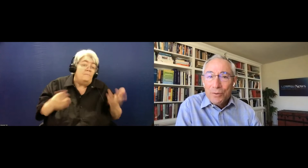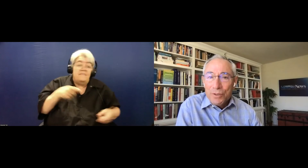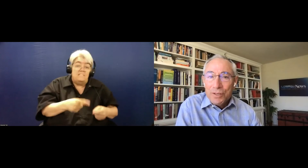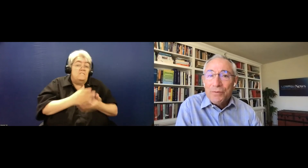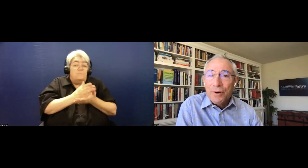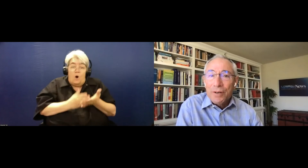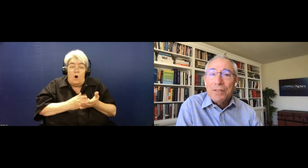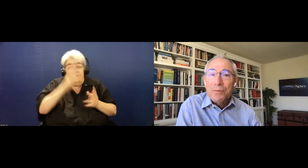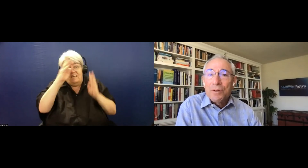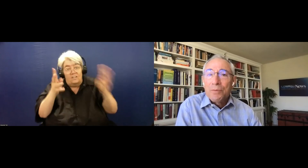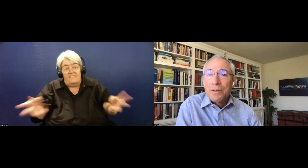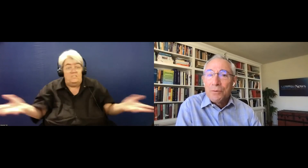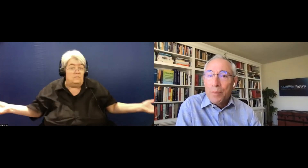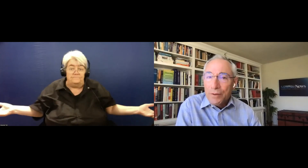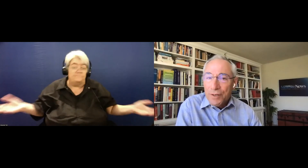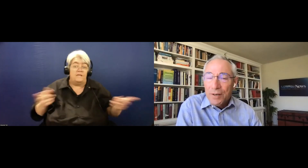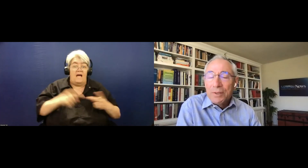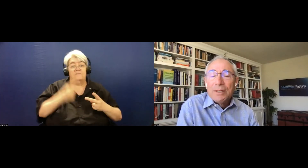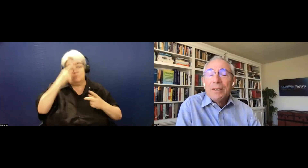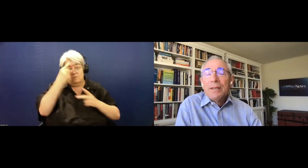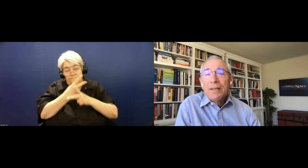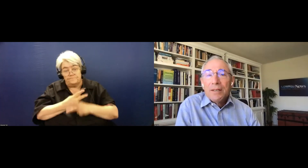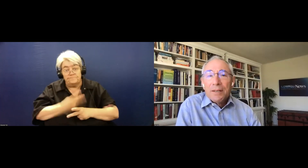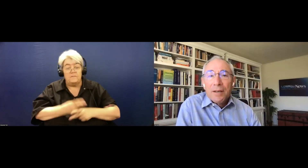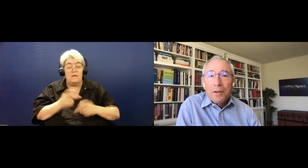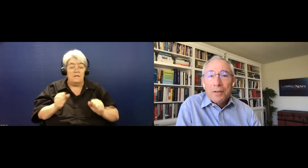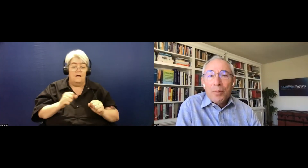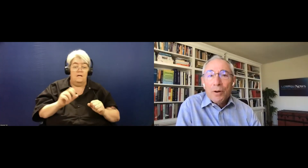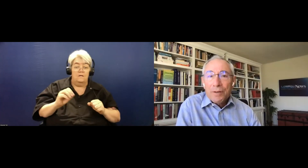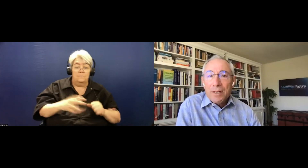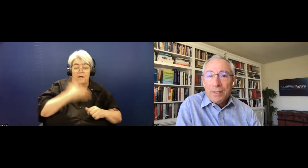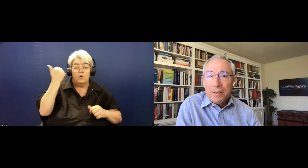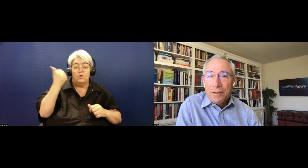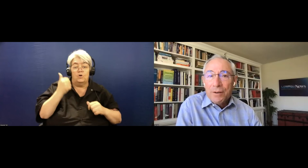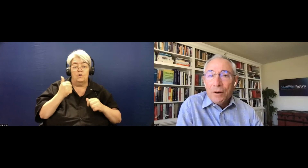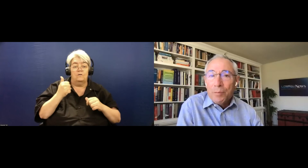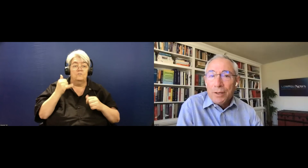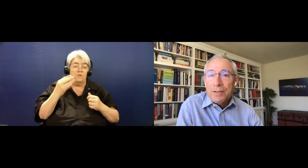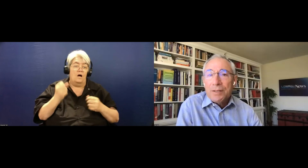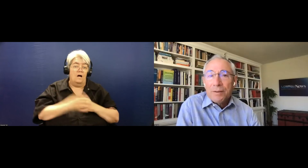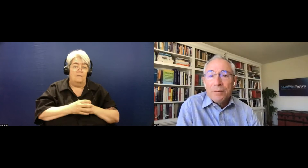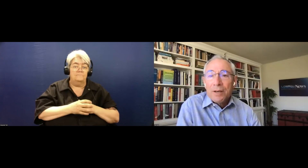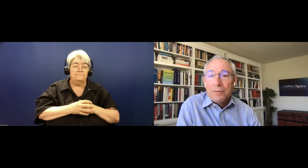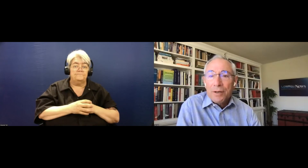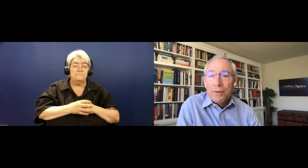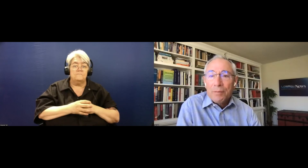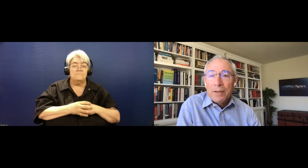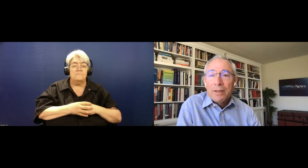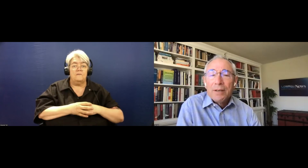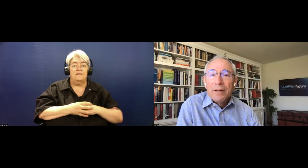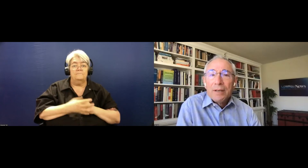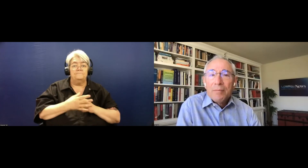the solutions is for us, is whether we can do a better job in that part of the task that's on our plates to try to